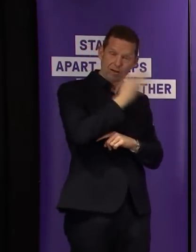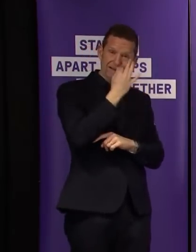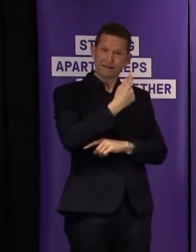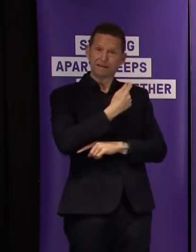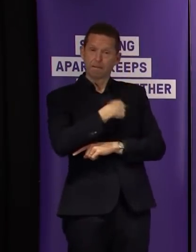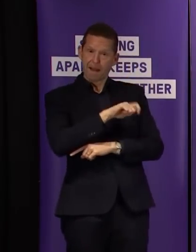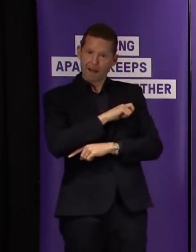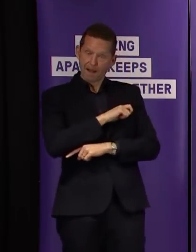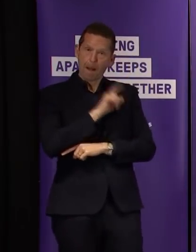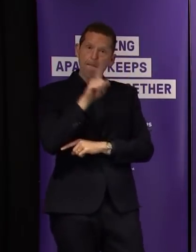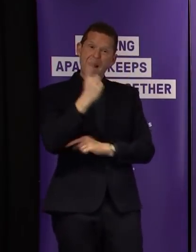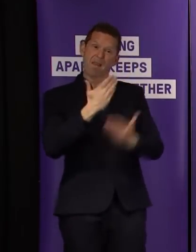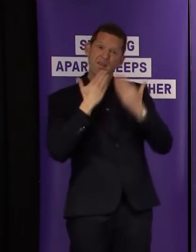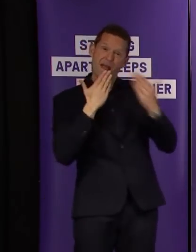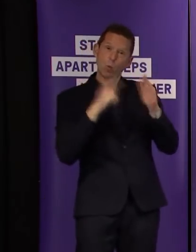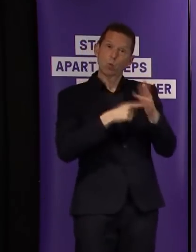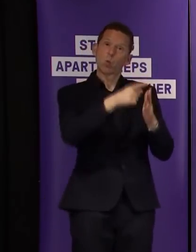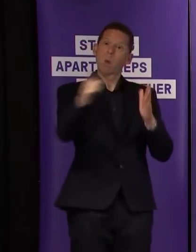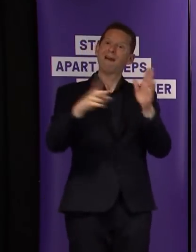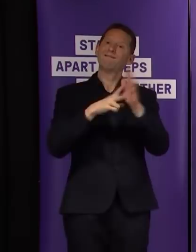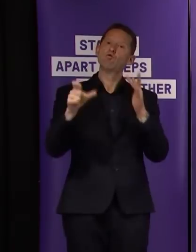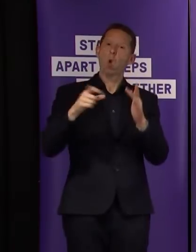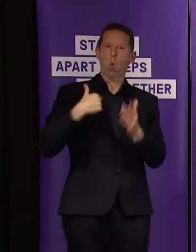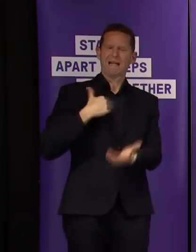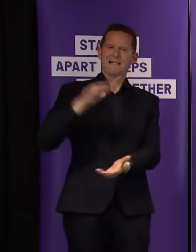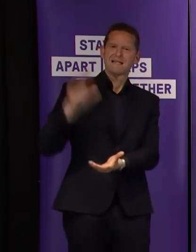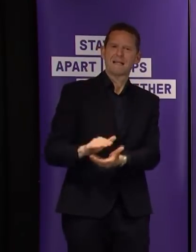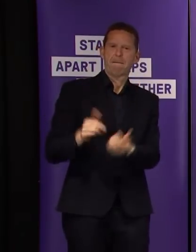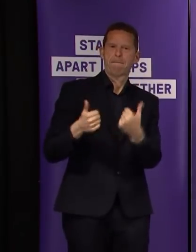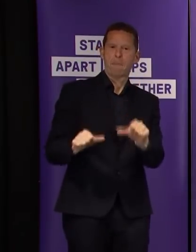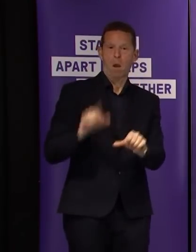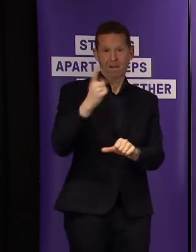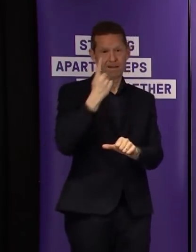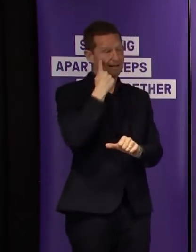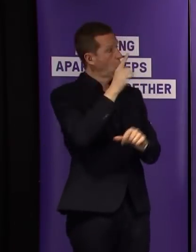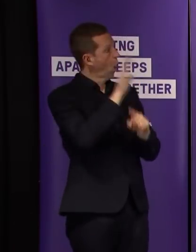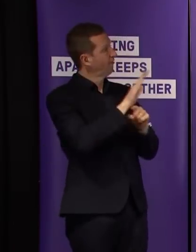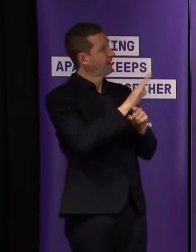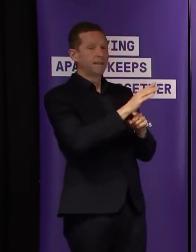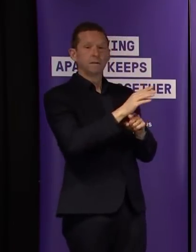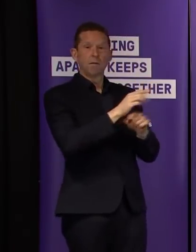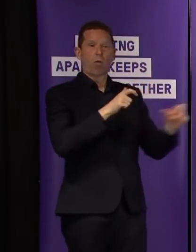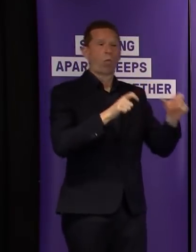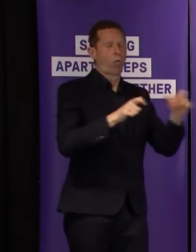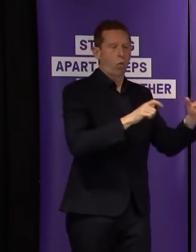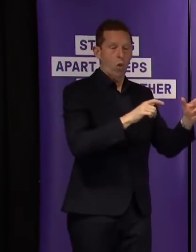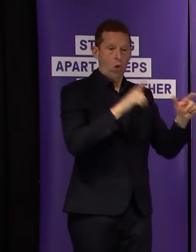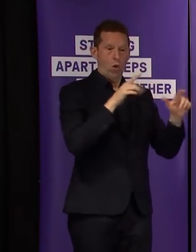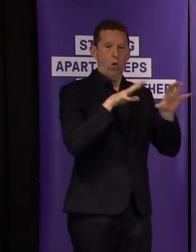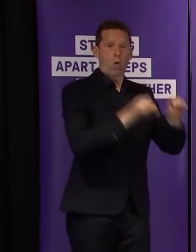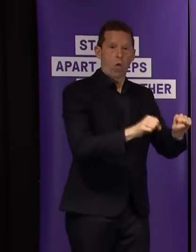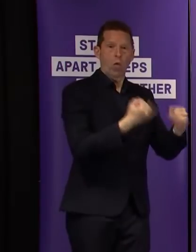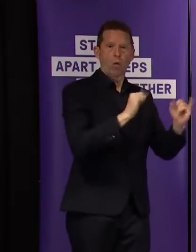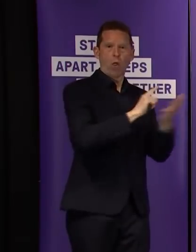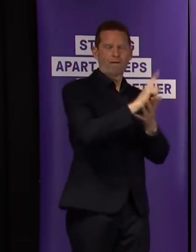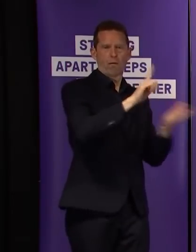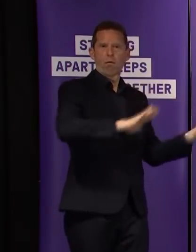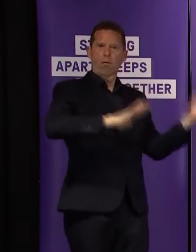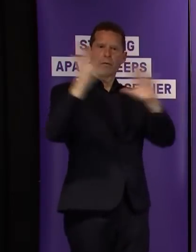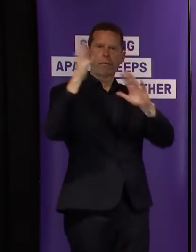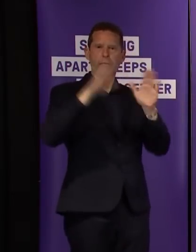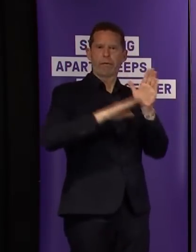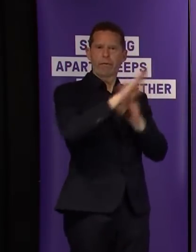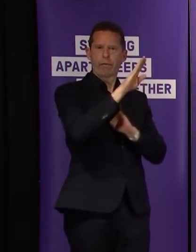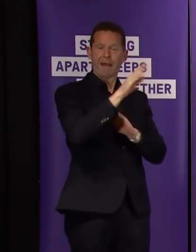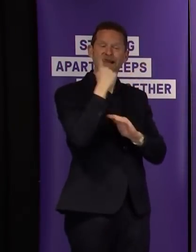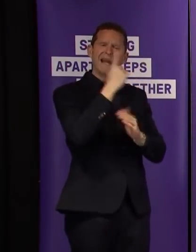the sacrifices that Victorians have made, but it does show how tenuous control can be. The case numbers may be coming down,